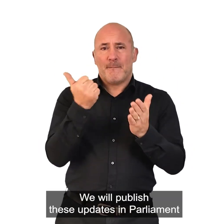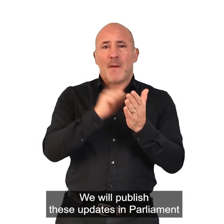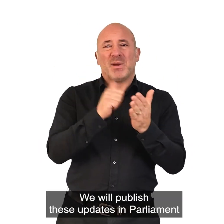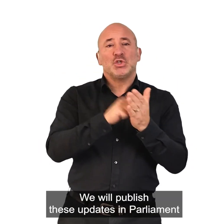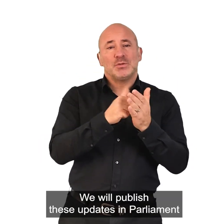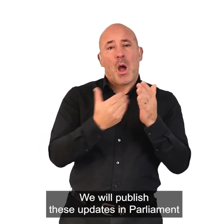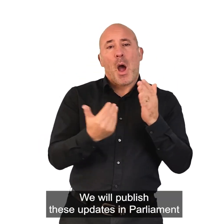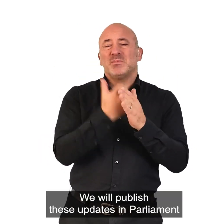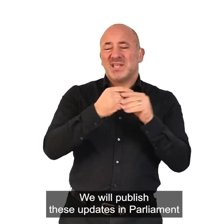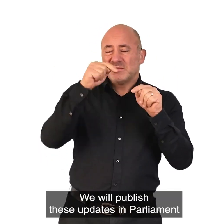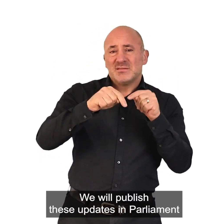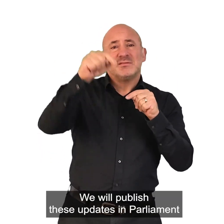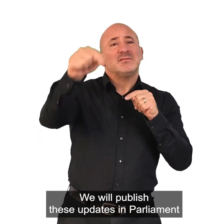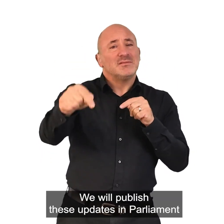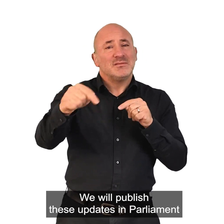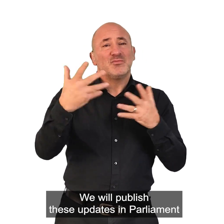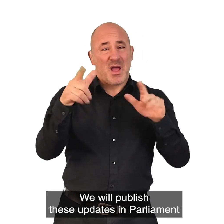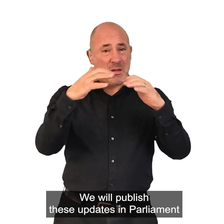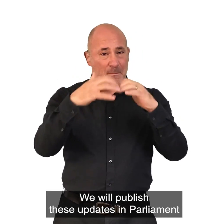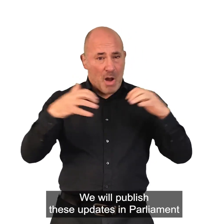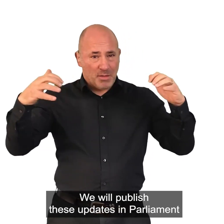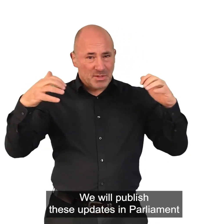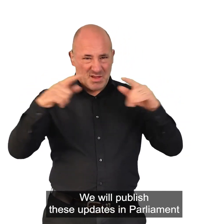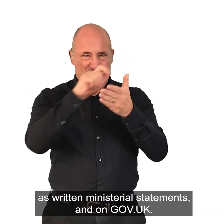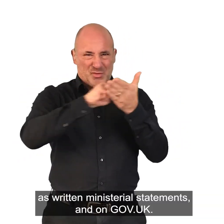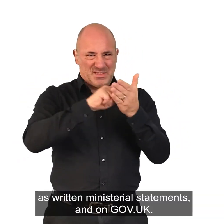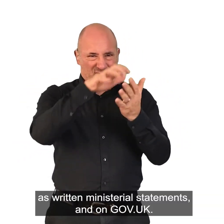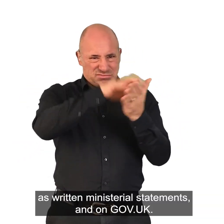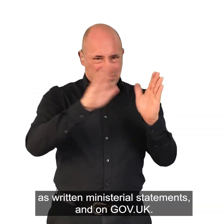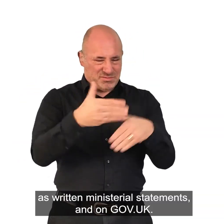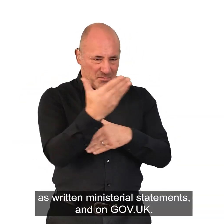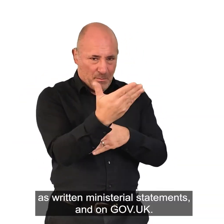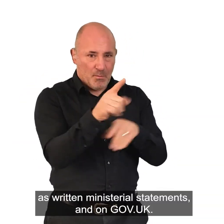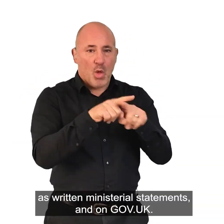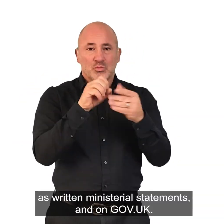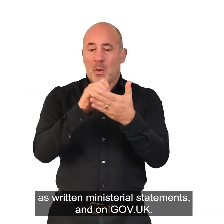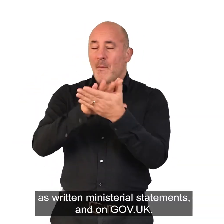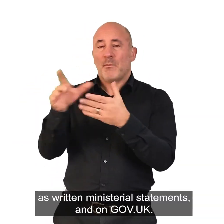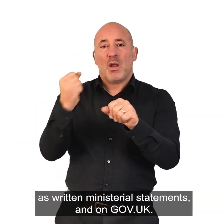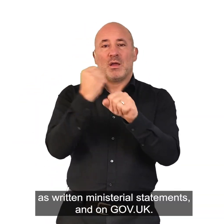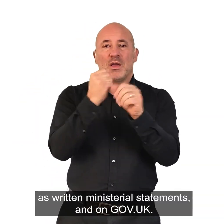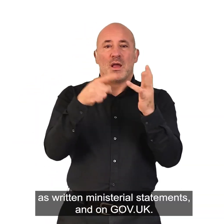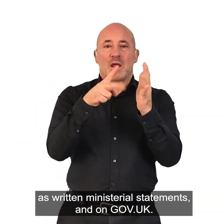We will publish these updates in Parliament, as written ministerial statements and on gov.uk.